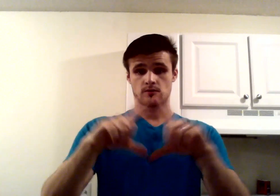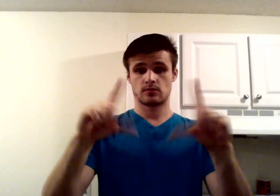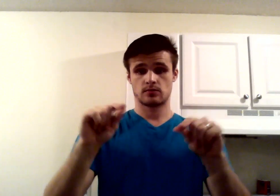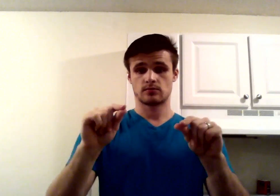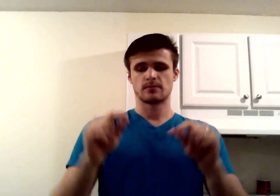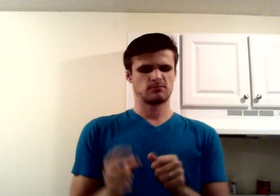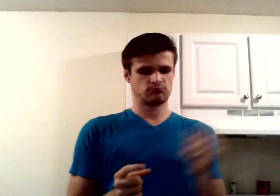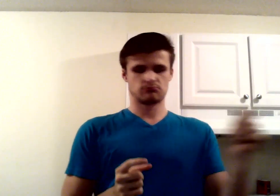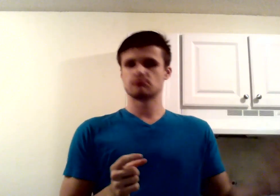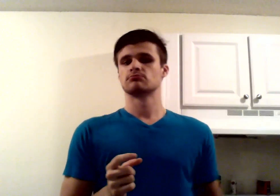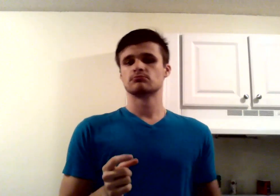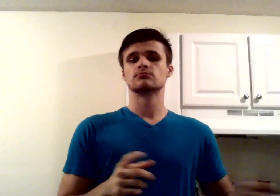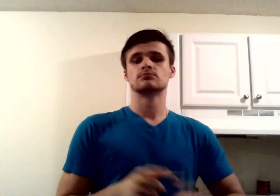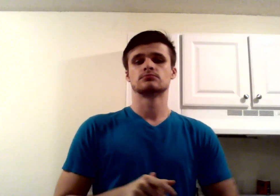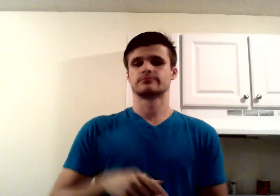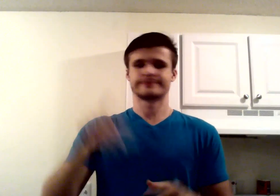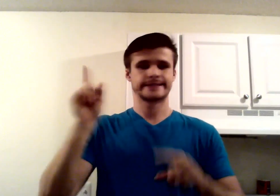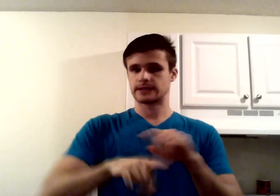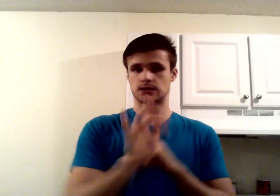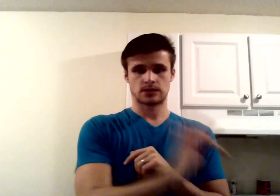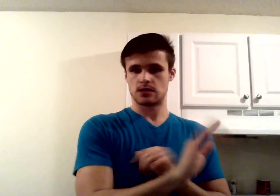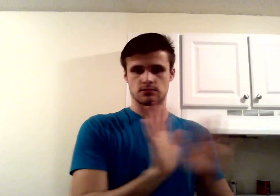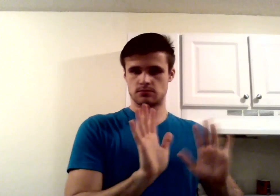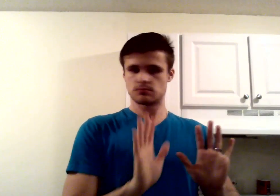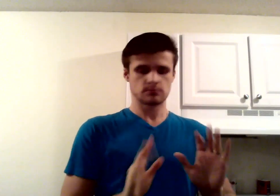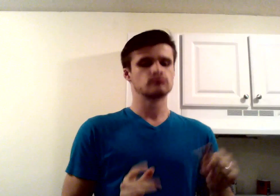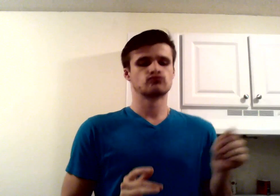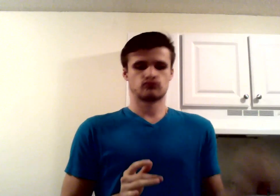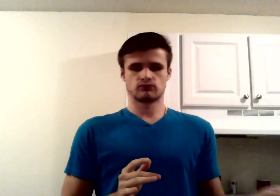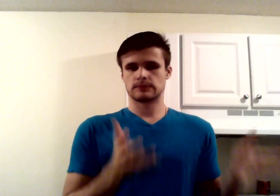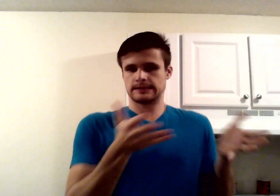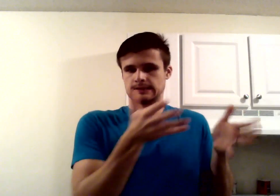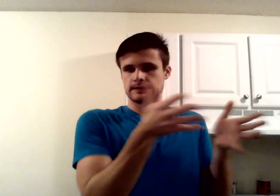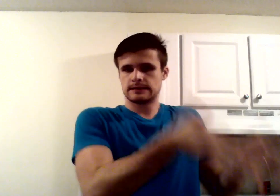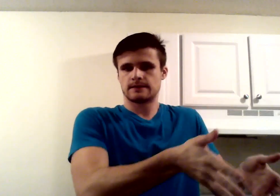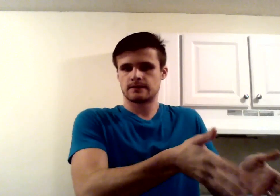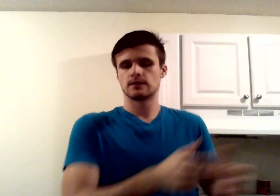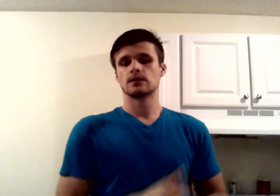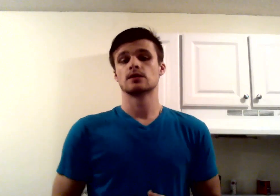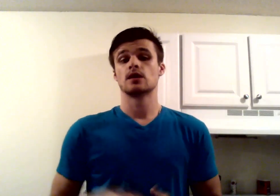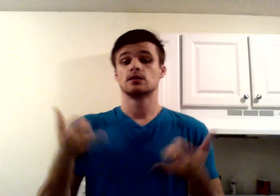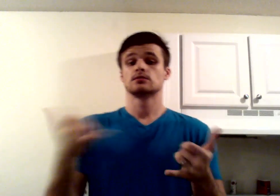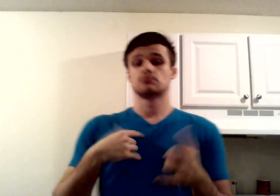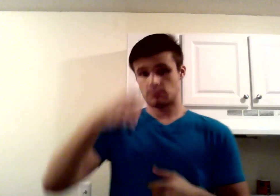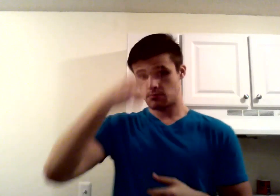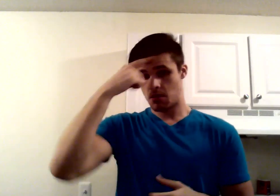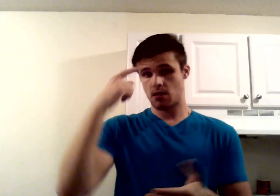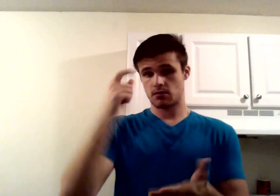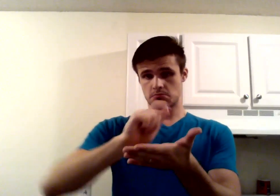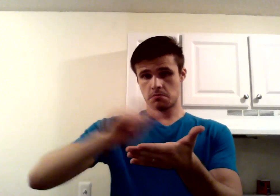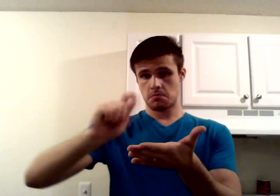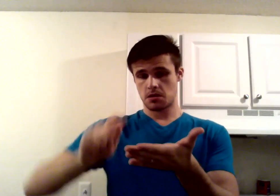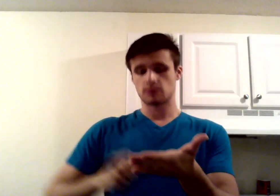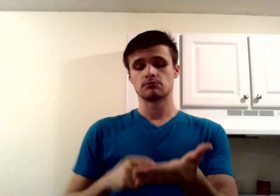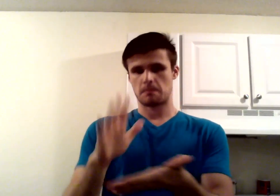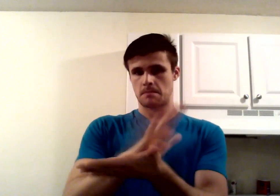here, and no one is gonna touch this paper, have an eye on it. And we start doing the trick. I need a marker and a blank paper, so it's blue from the other side, but it doesn't matter,